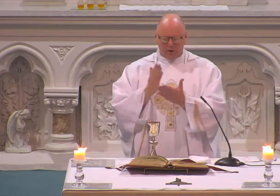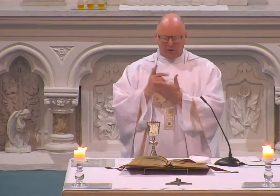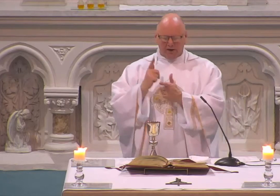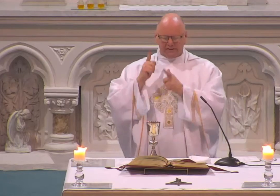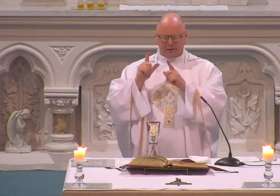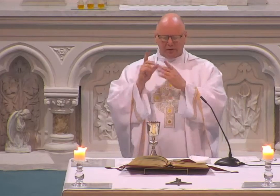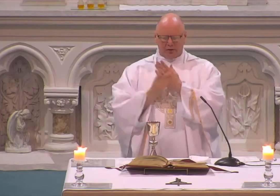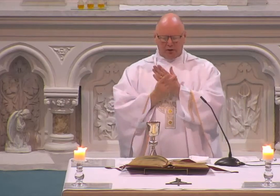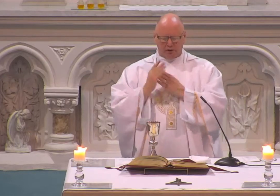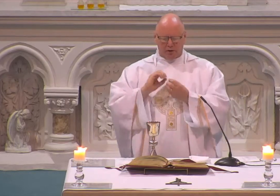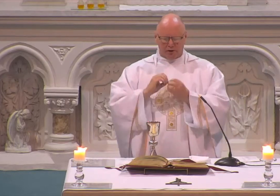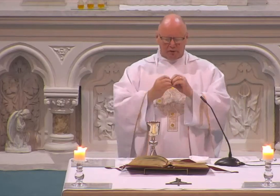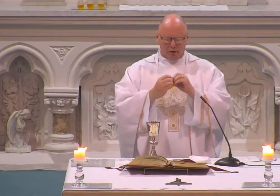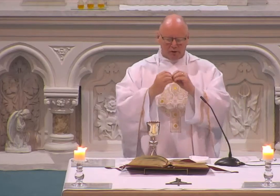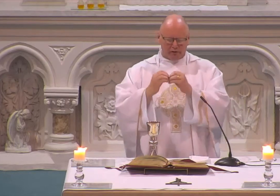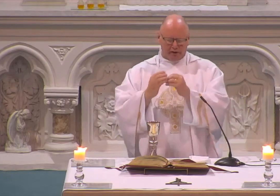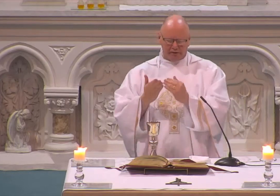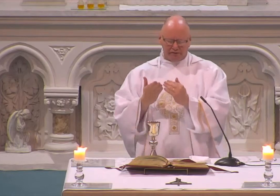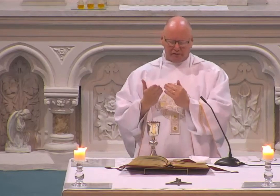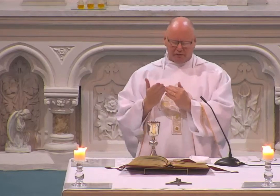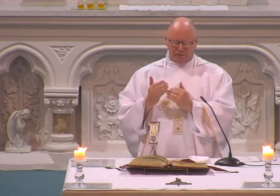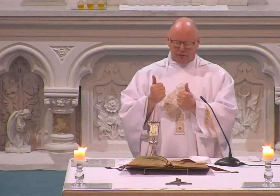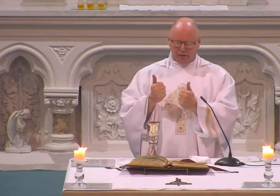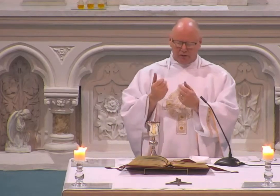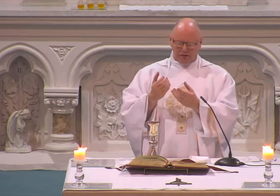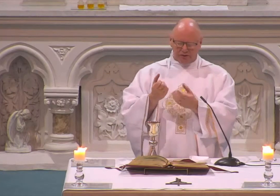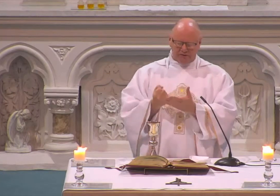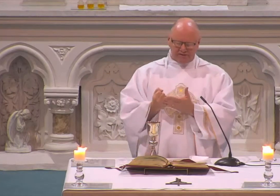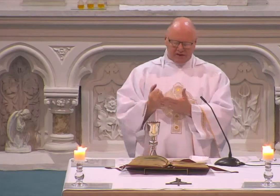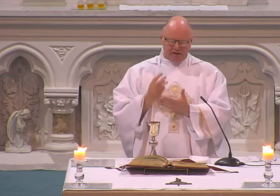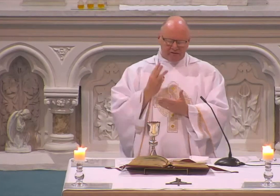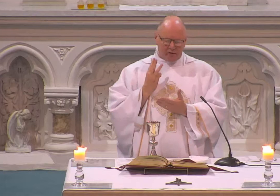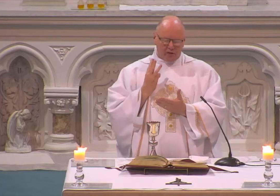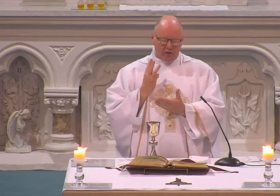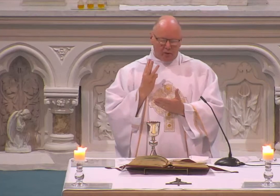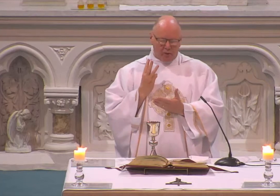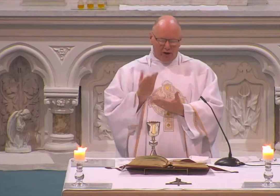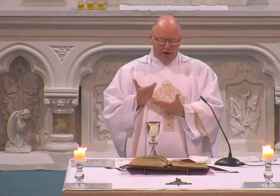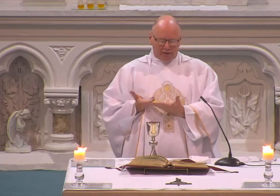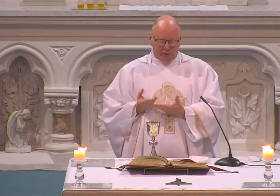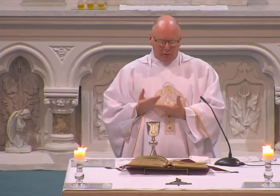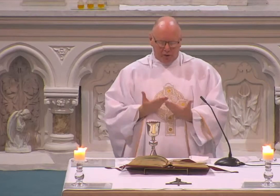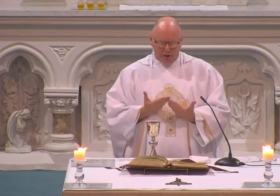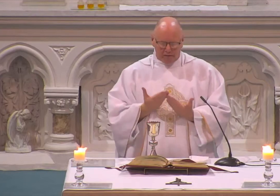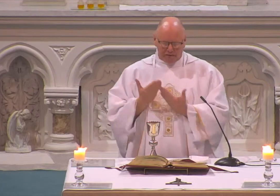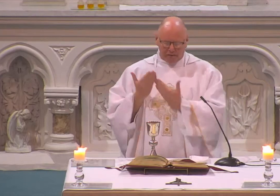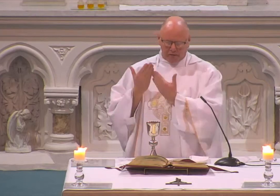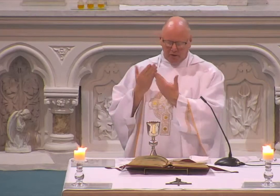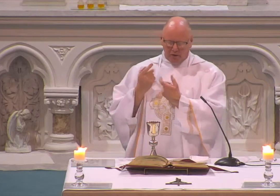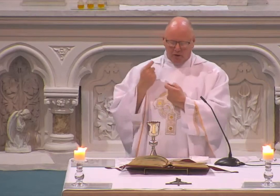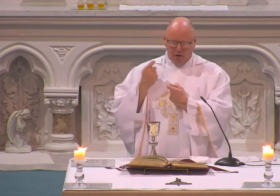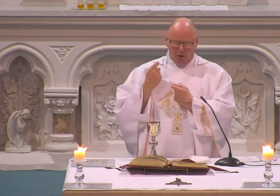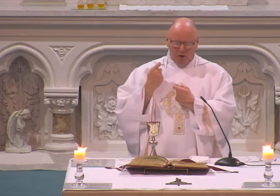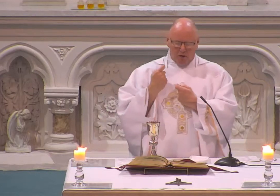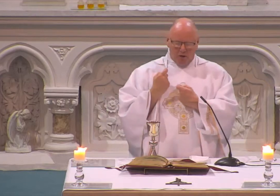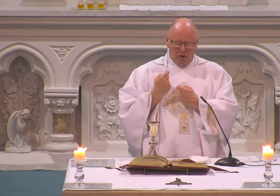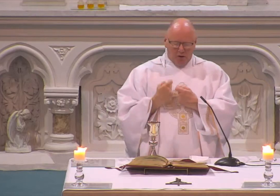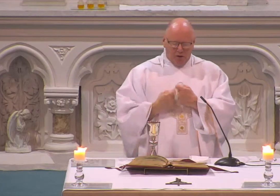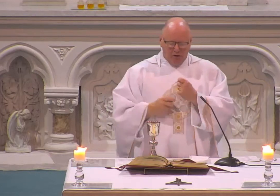Blessed are you, Lord God, of all creation, for through your goodness we receive the wine we offer you. Fruit